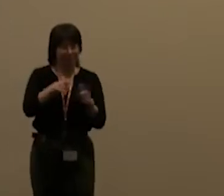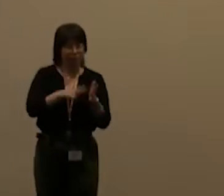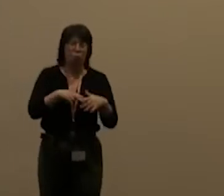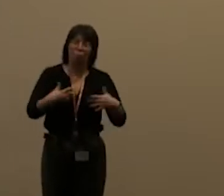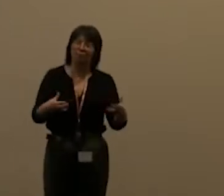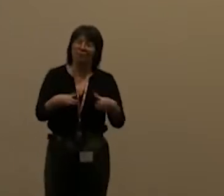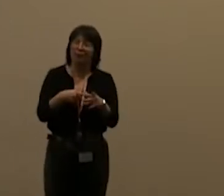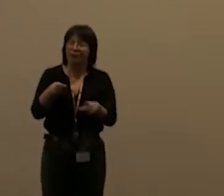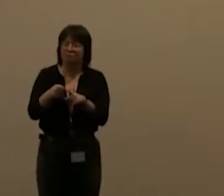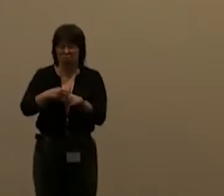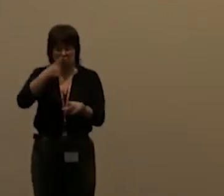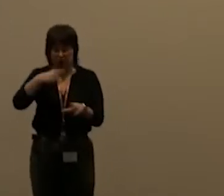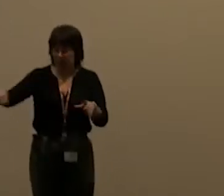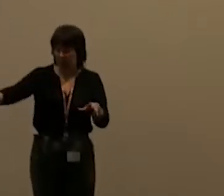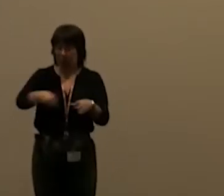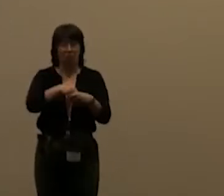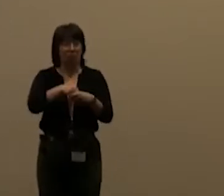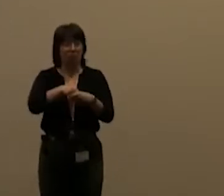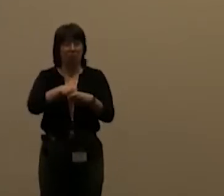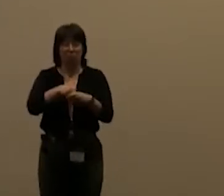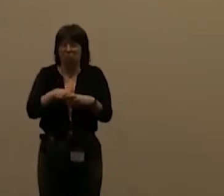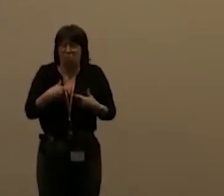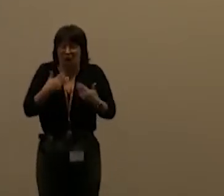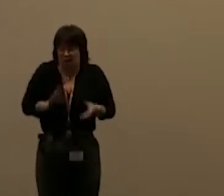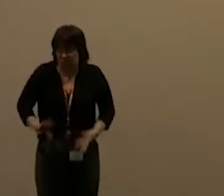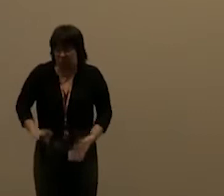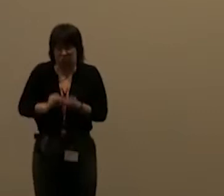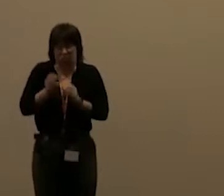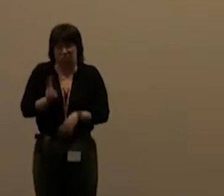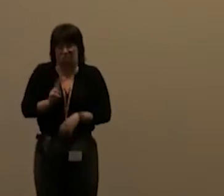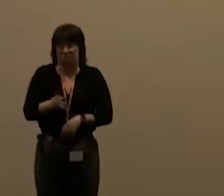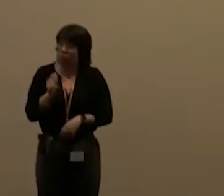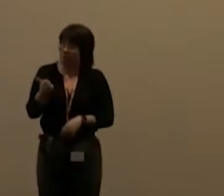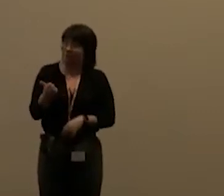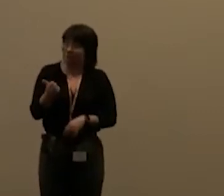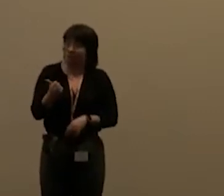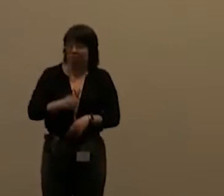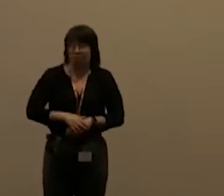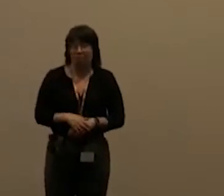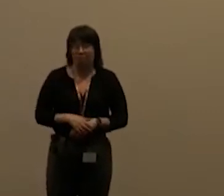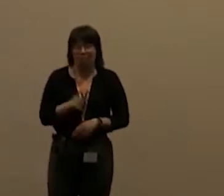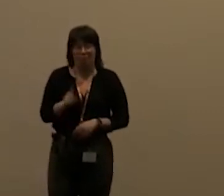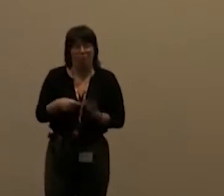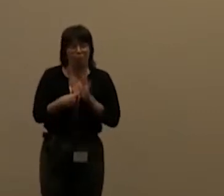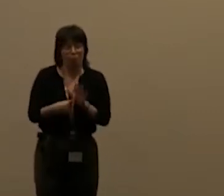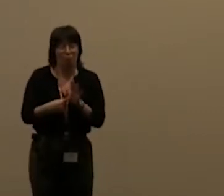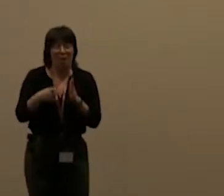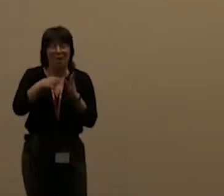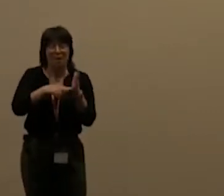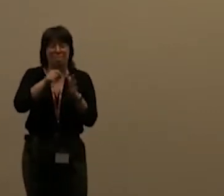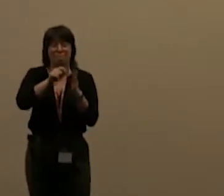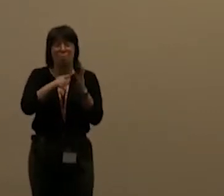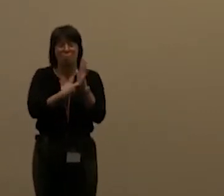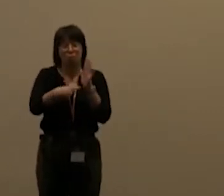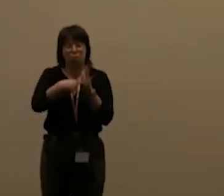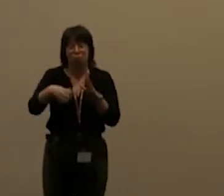app, we can actually just import it in here and not have to recreate it from scratch. So it's pretty cool. So I'm going to go to import solution